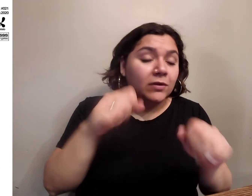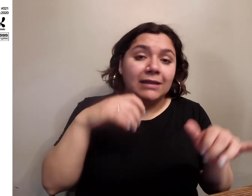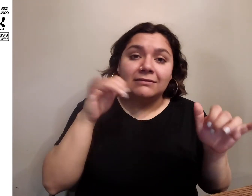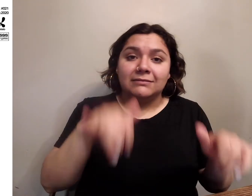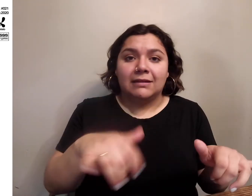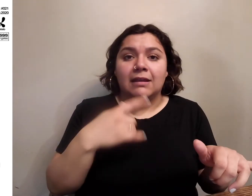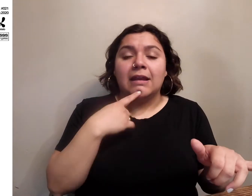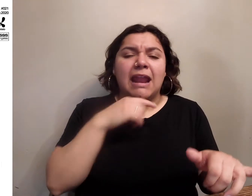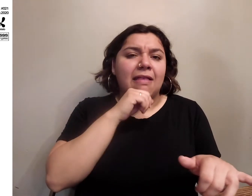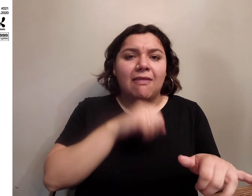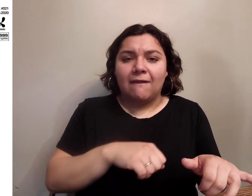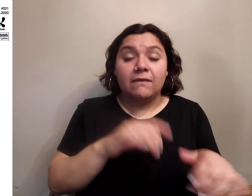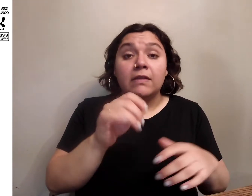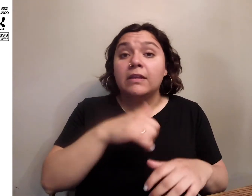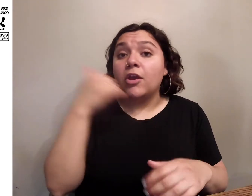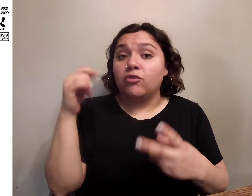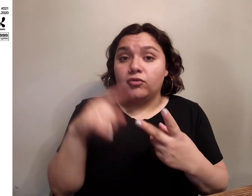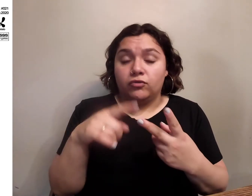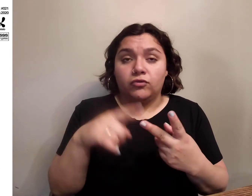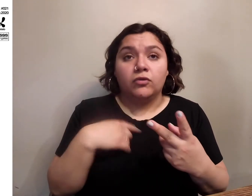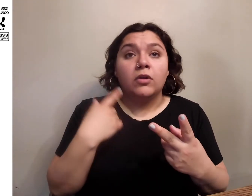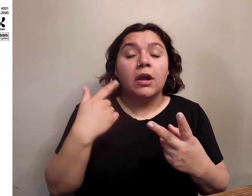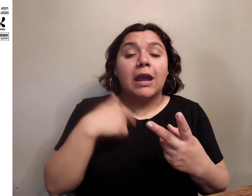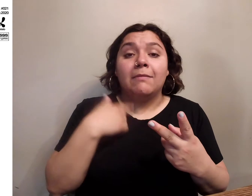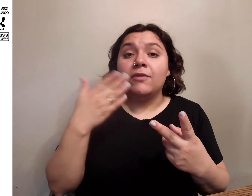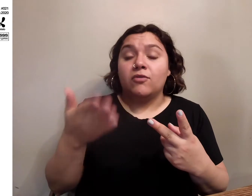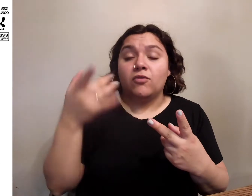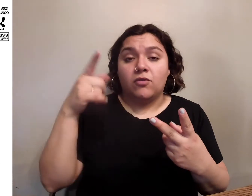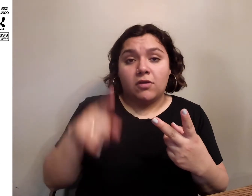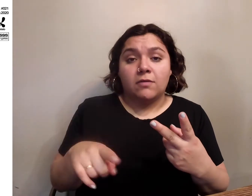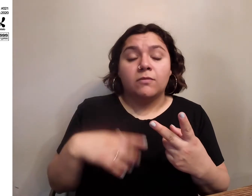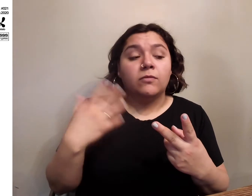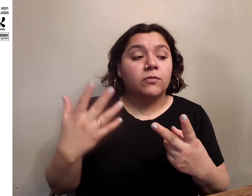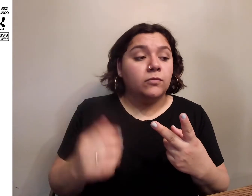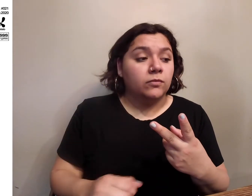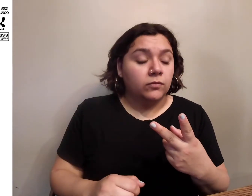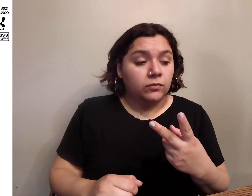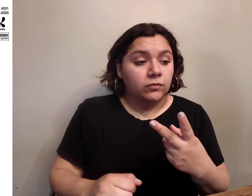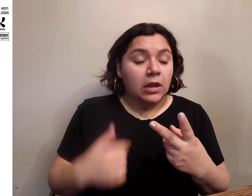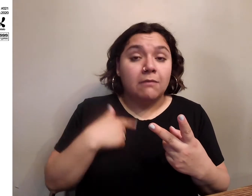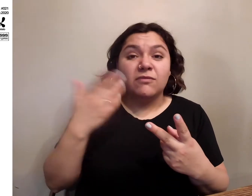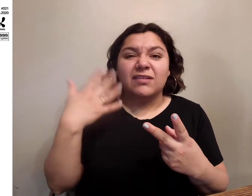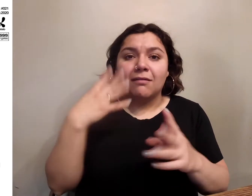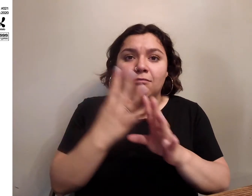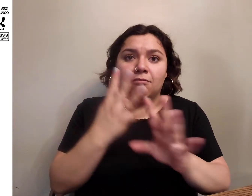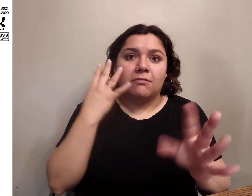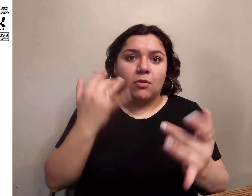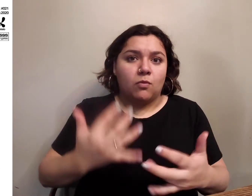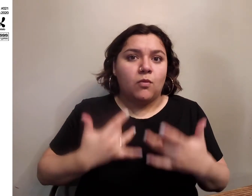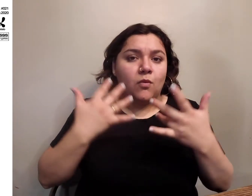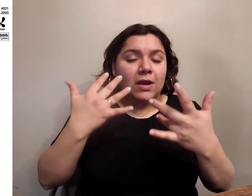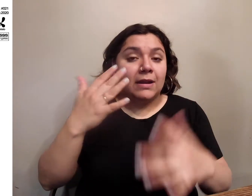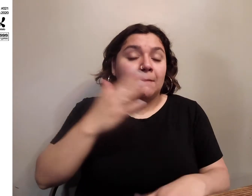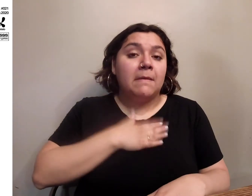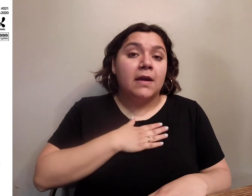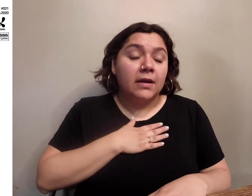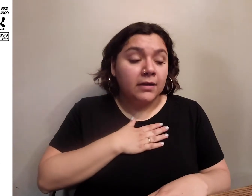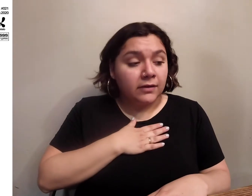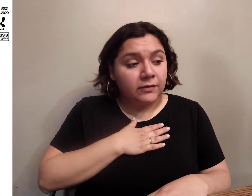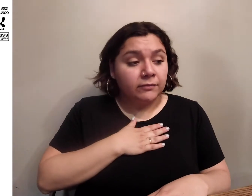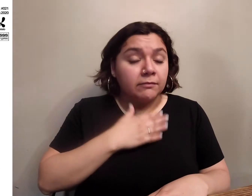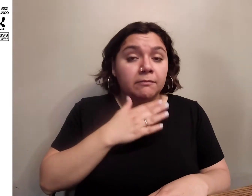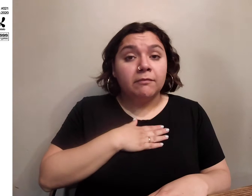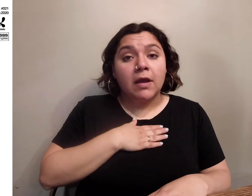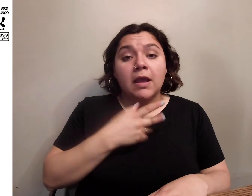that. The other thing is, I've been in there where I've been in line, and my own